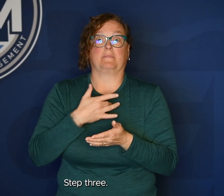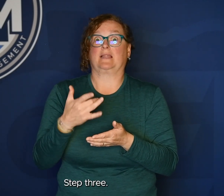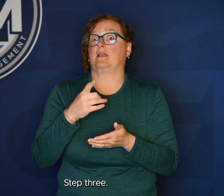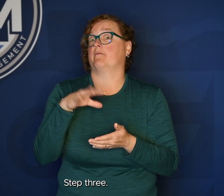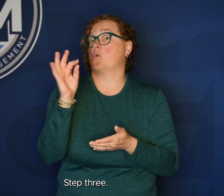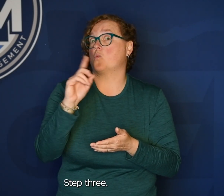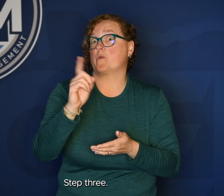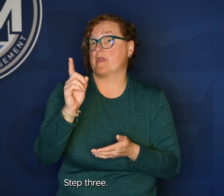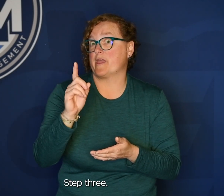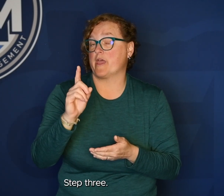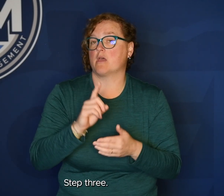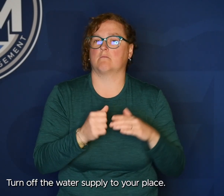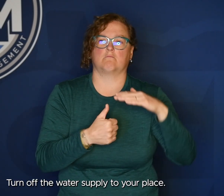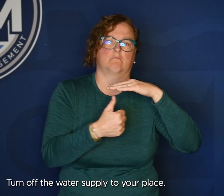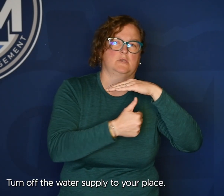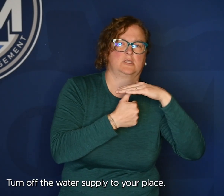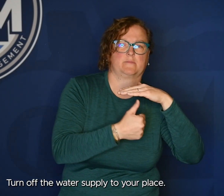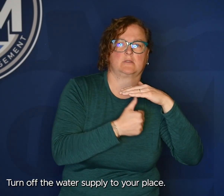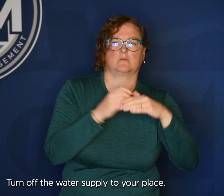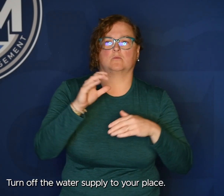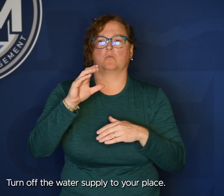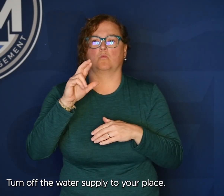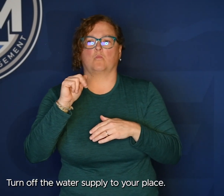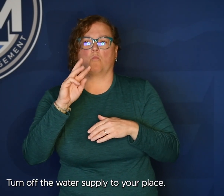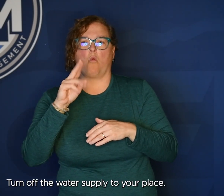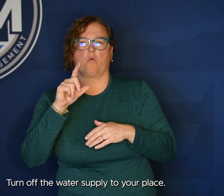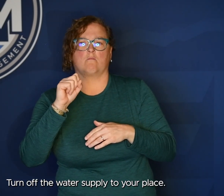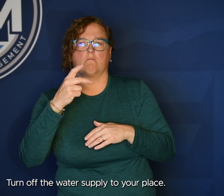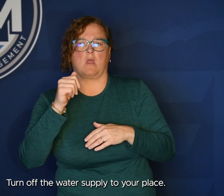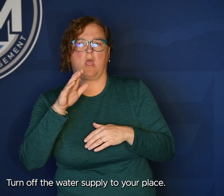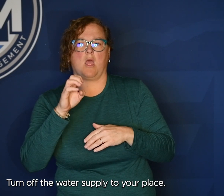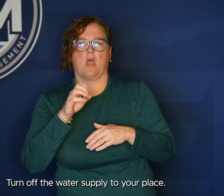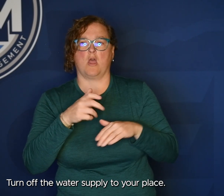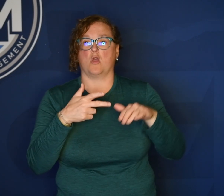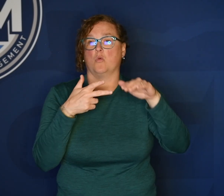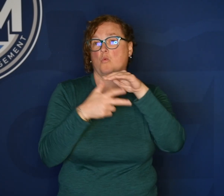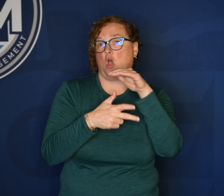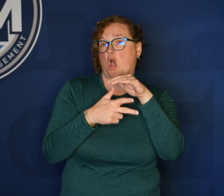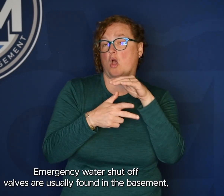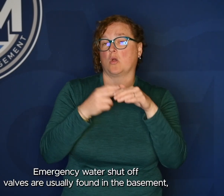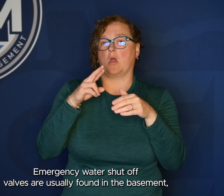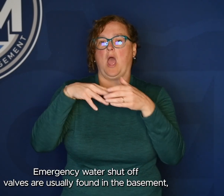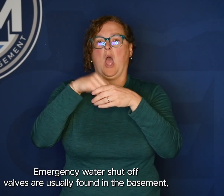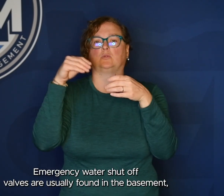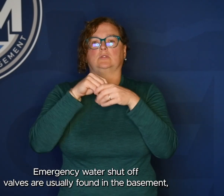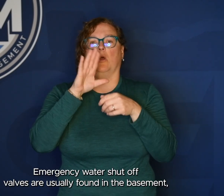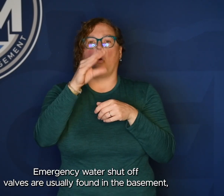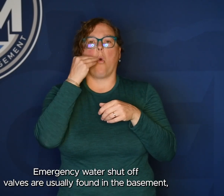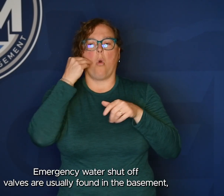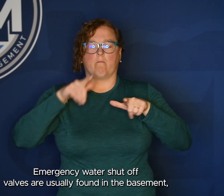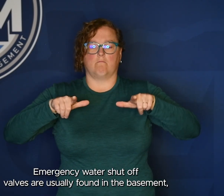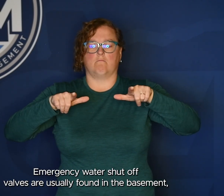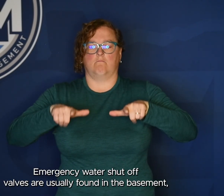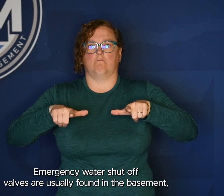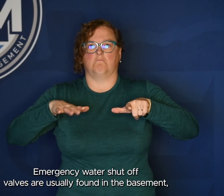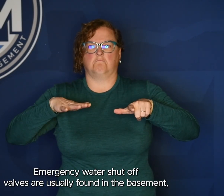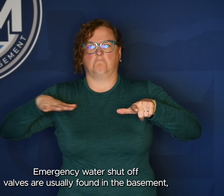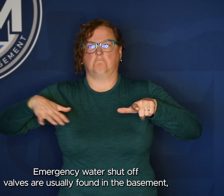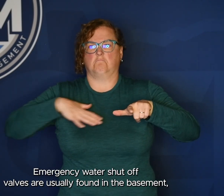Step 3. Turn off the water supply to your place. Emergency water shutoff valves are usually found